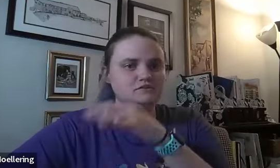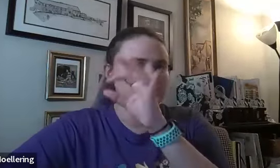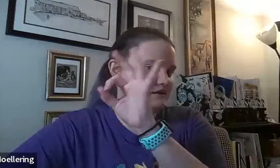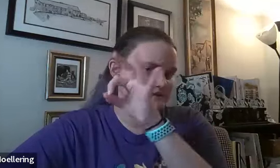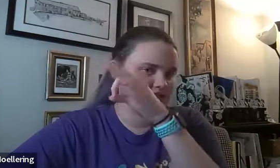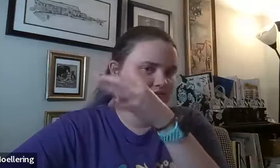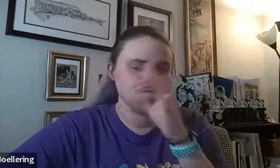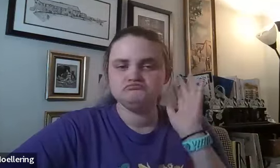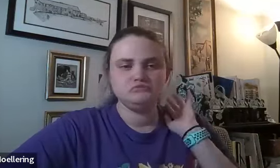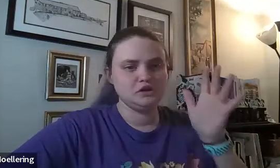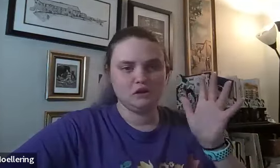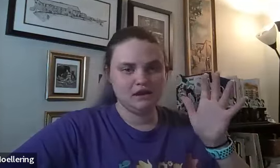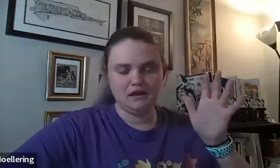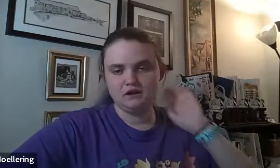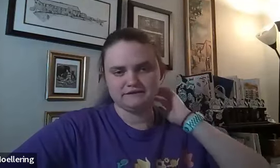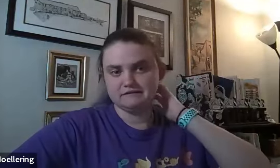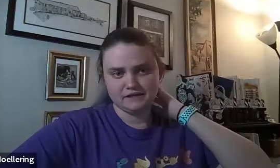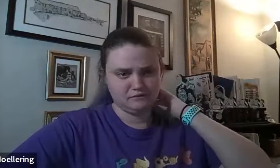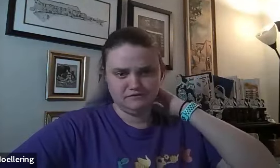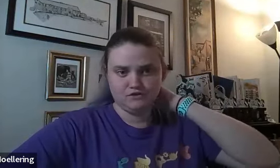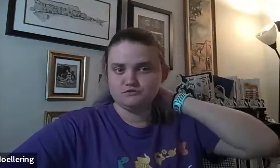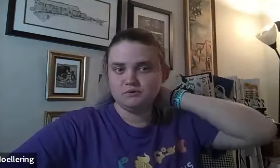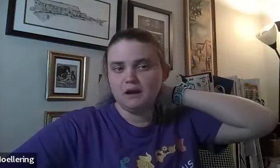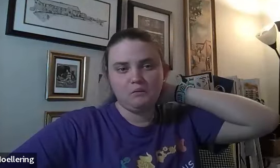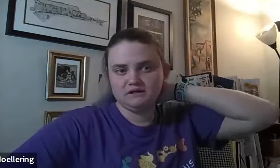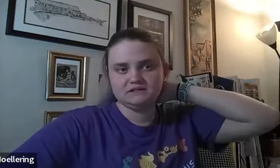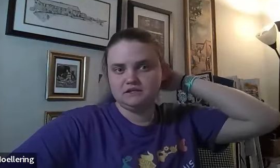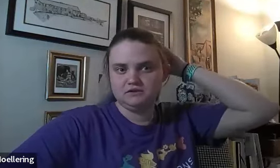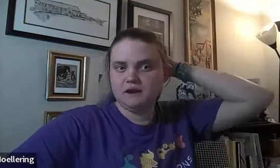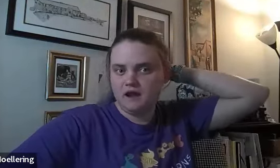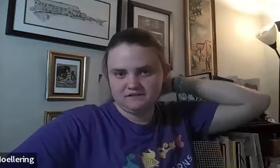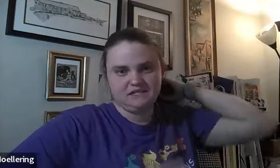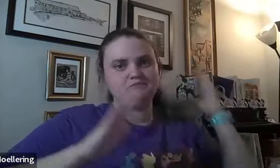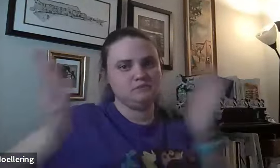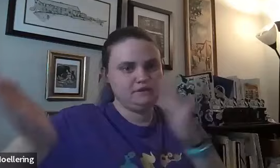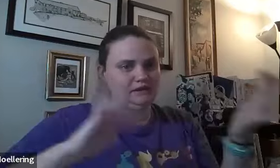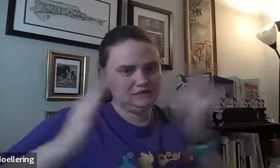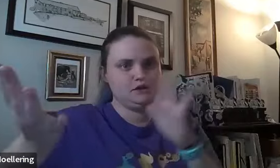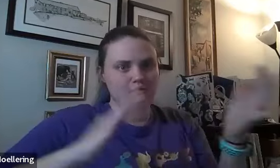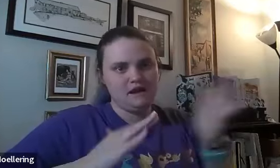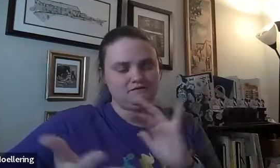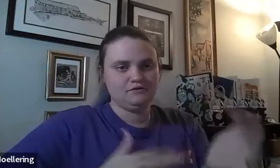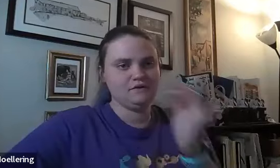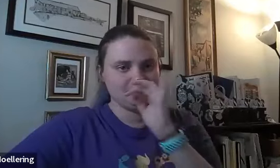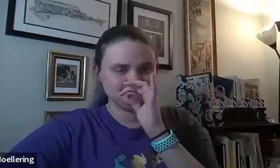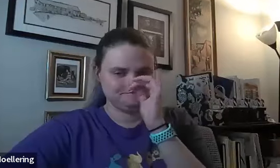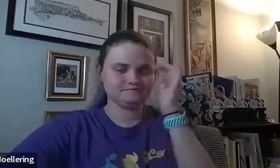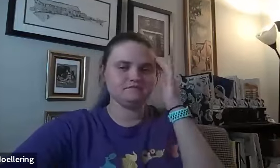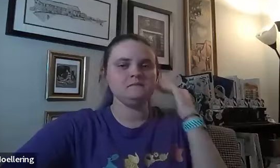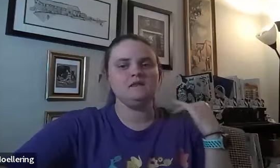doing 19, you can go ahead. I know that's the last one of those, but I wanted to say you don't have to keep repeatedly going back and forth on them. All